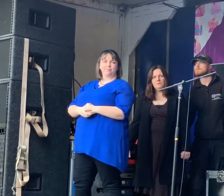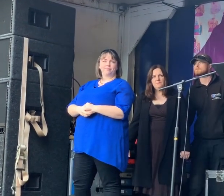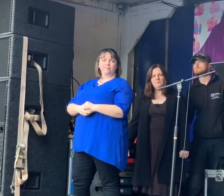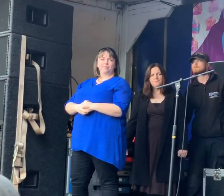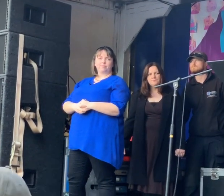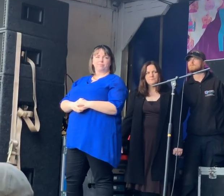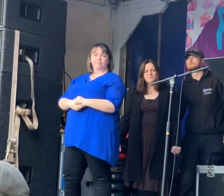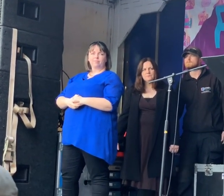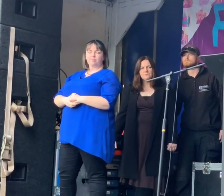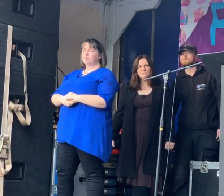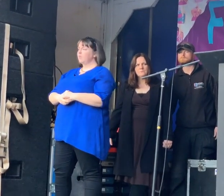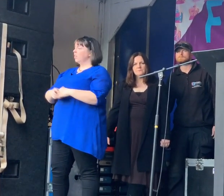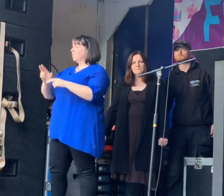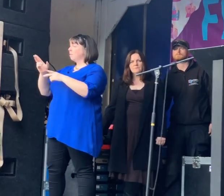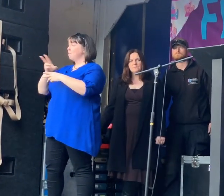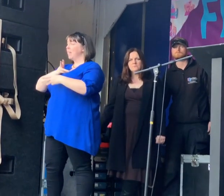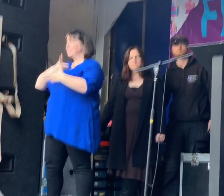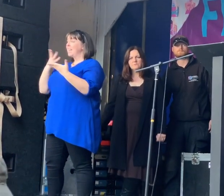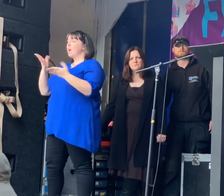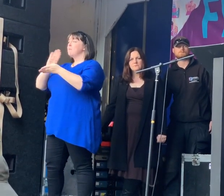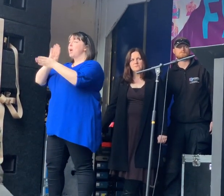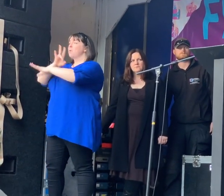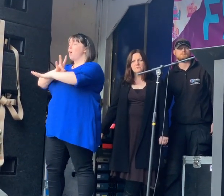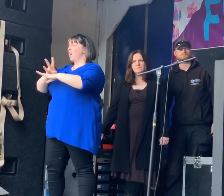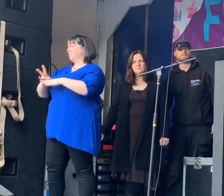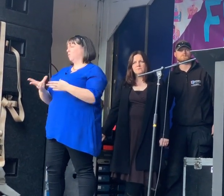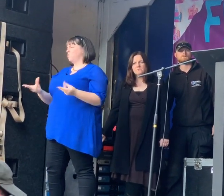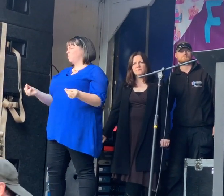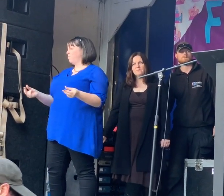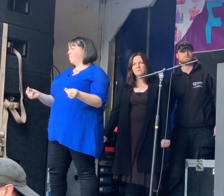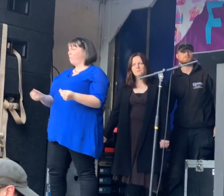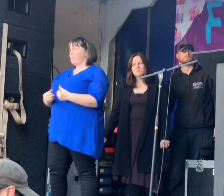Do not become quiet now.